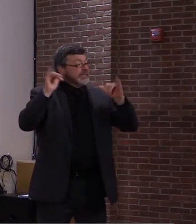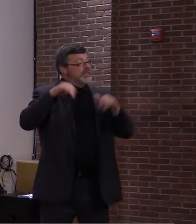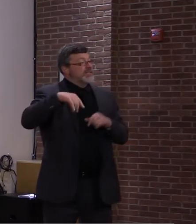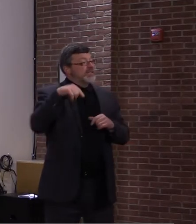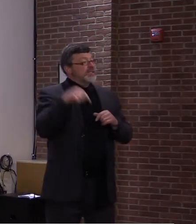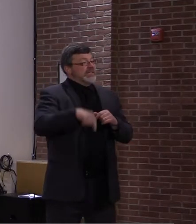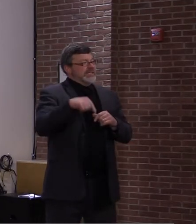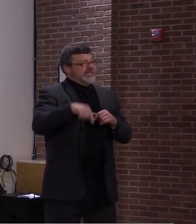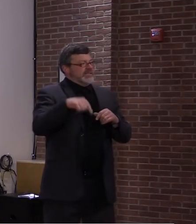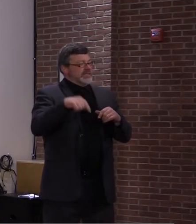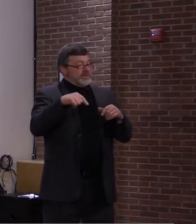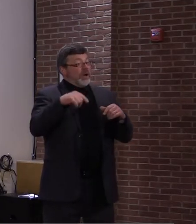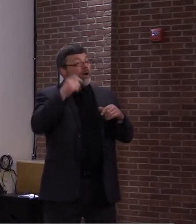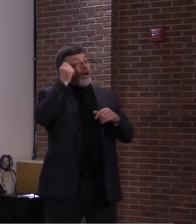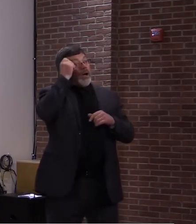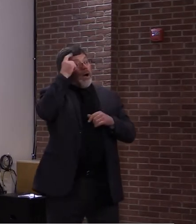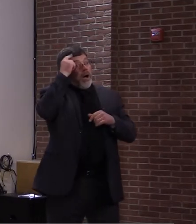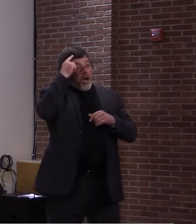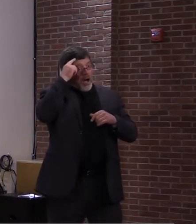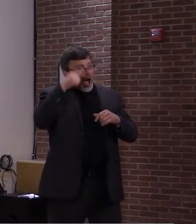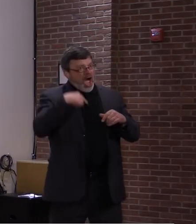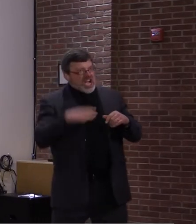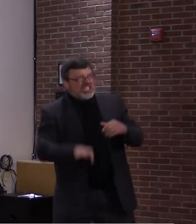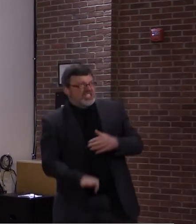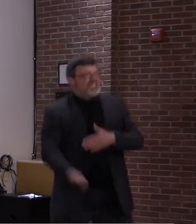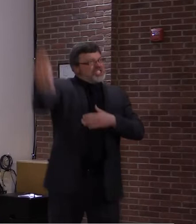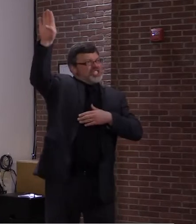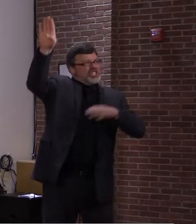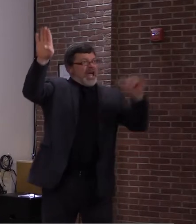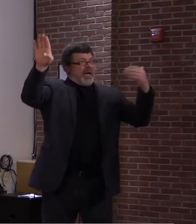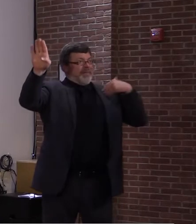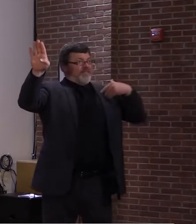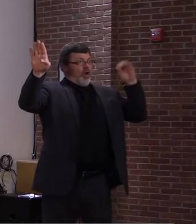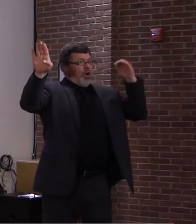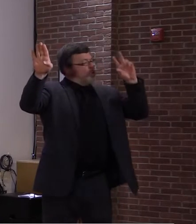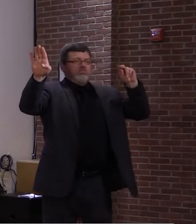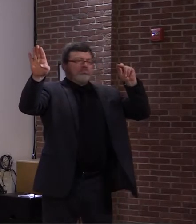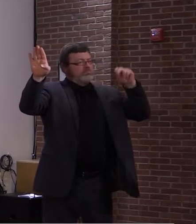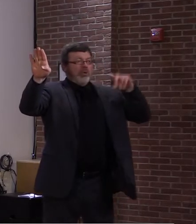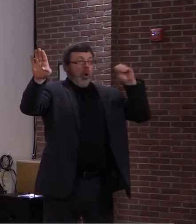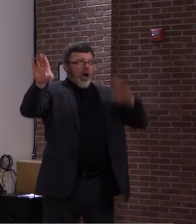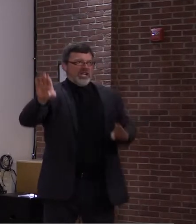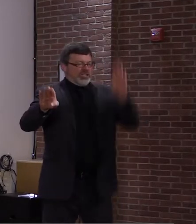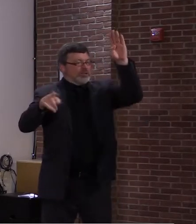magnitudes lower than what we saw during the initial Omicron surge.